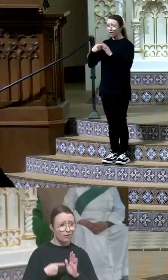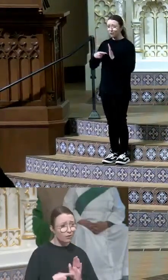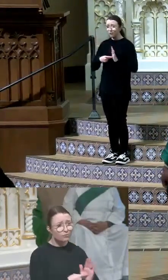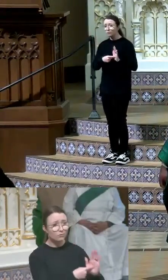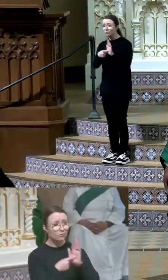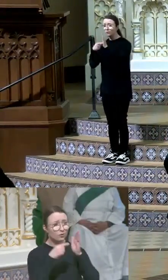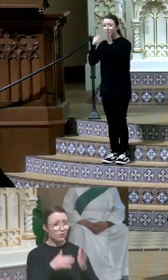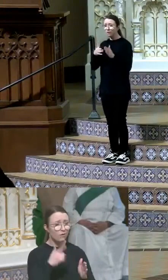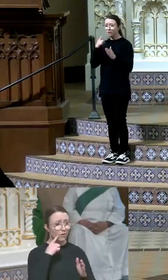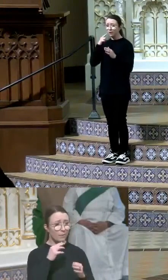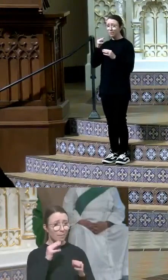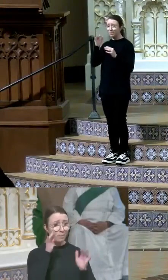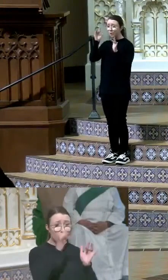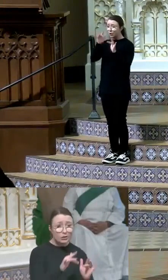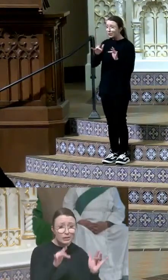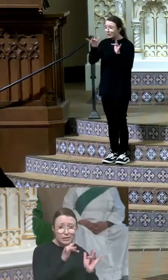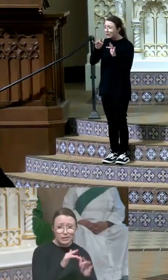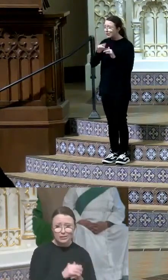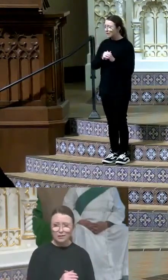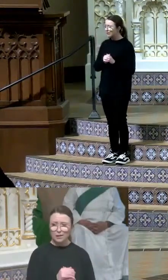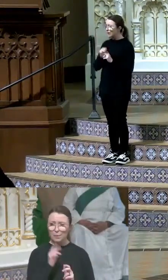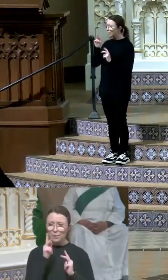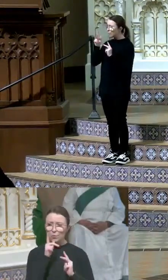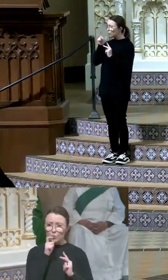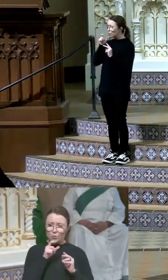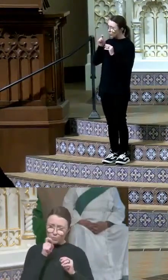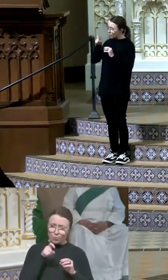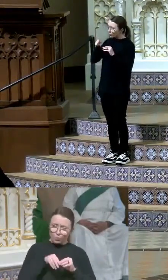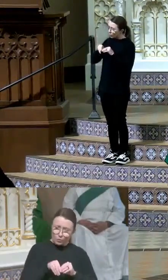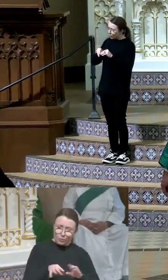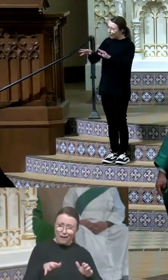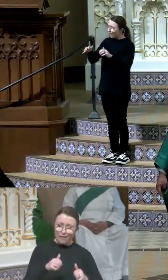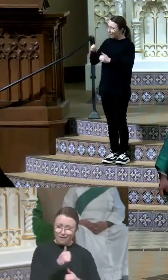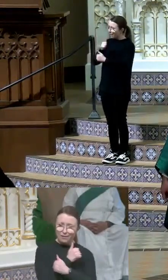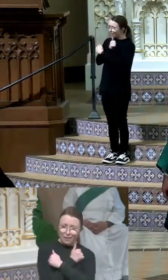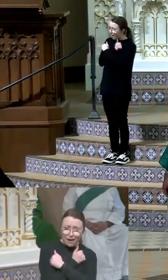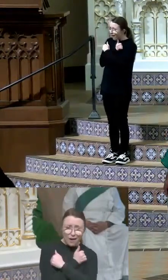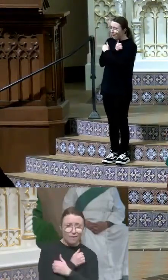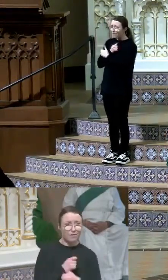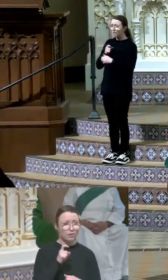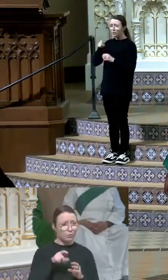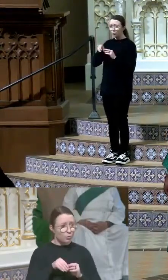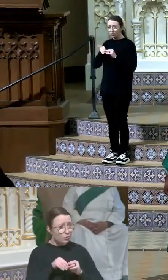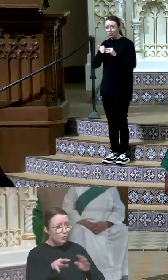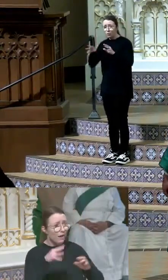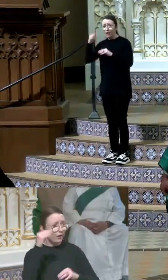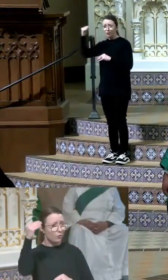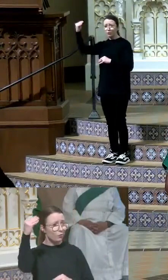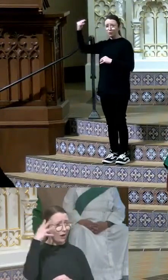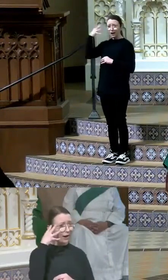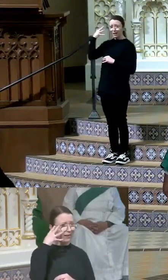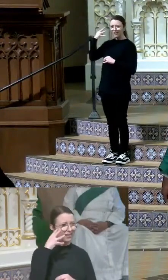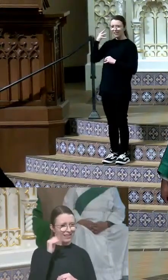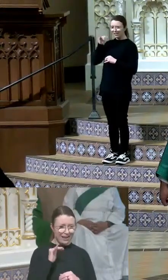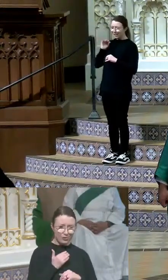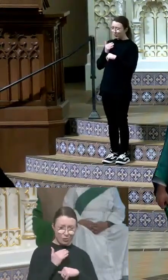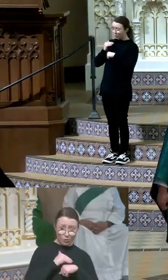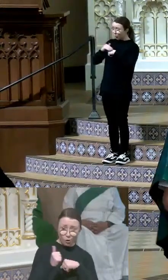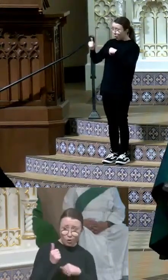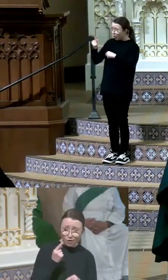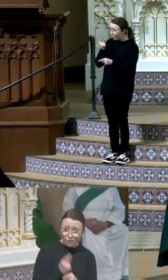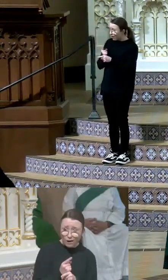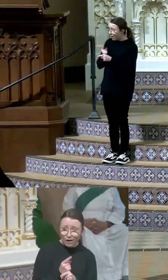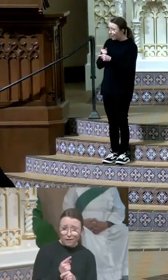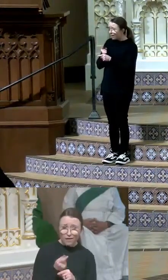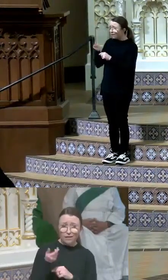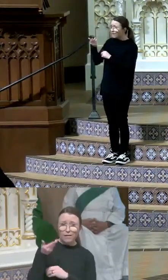of love, the very people of grace. And God has indeed given us